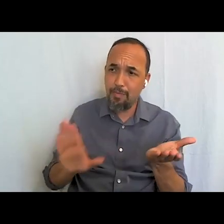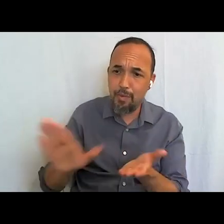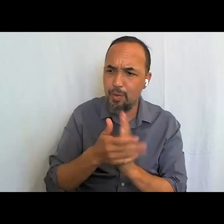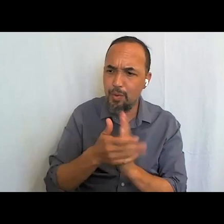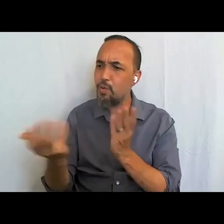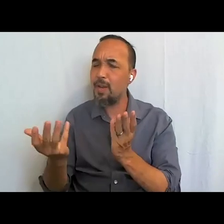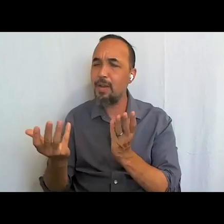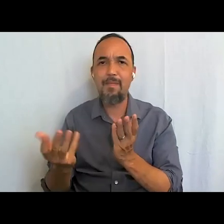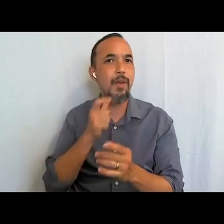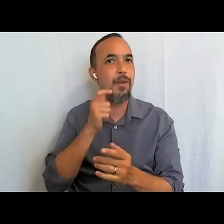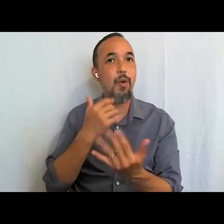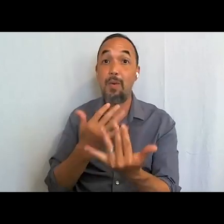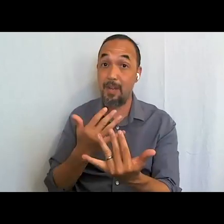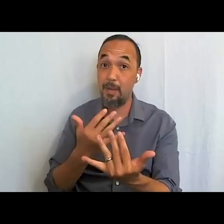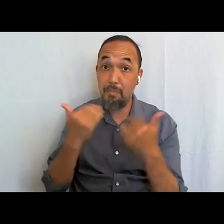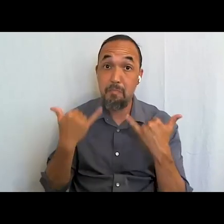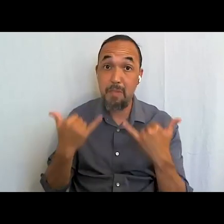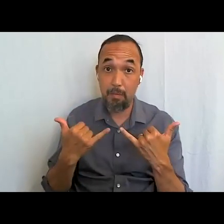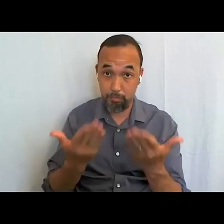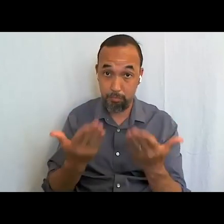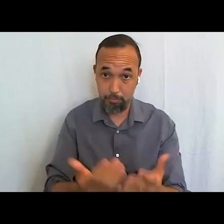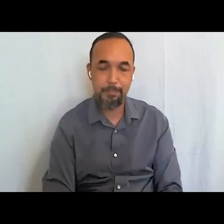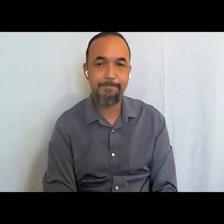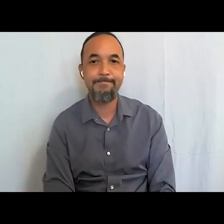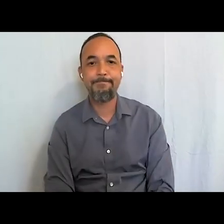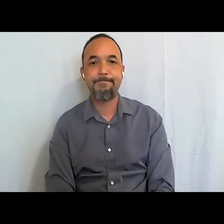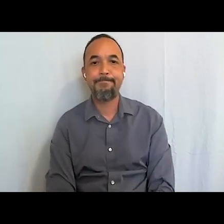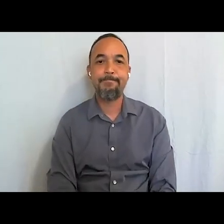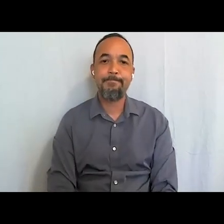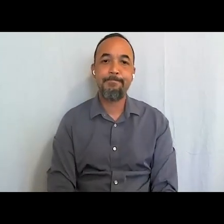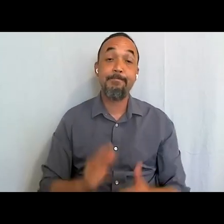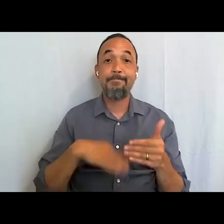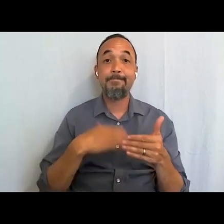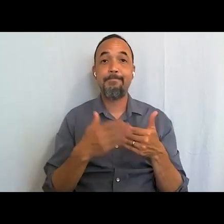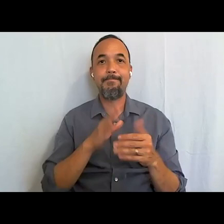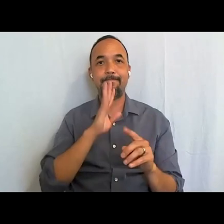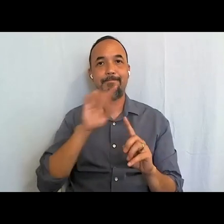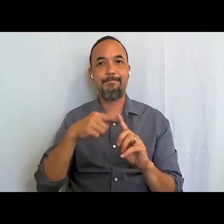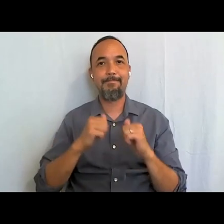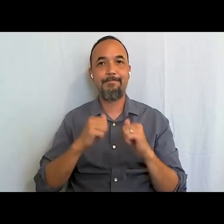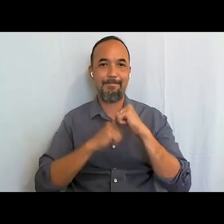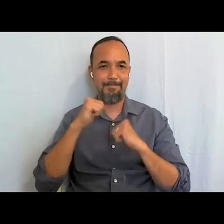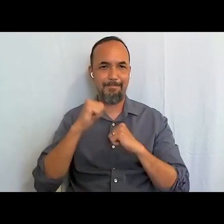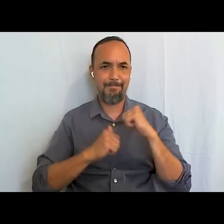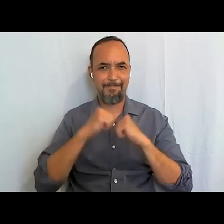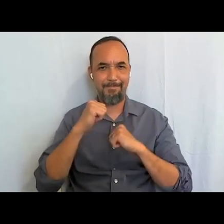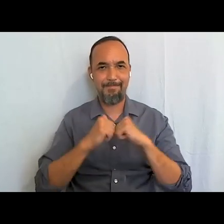know them. Okay. Next, let's talk about structure. Structure.